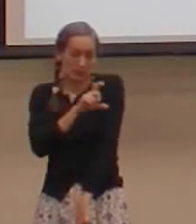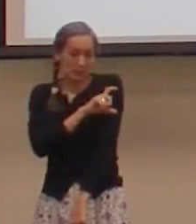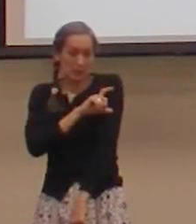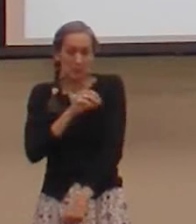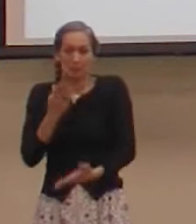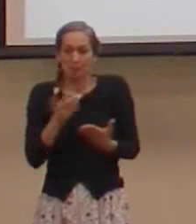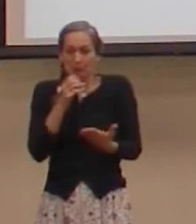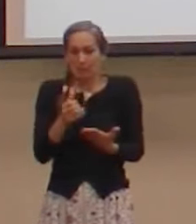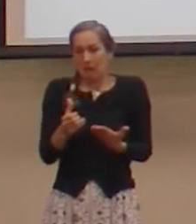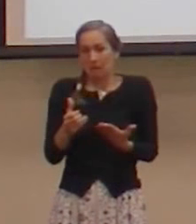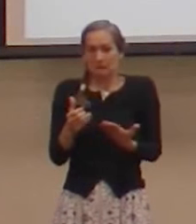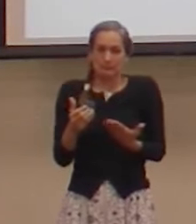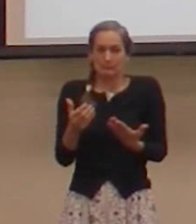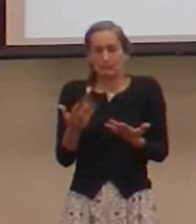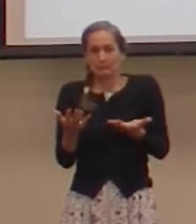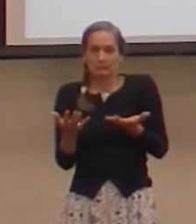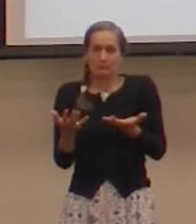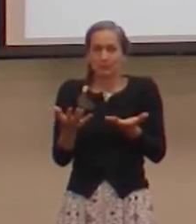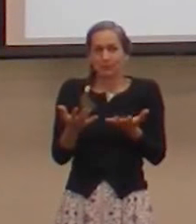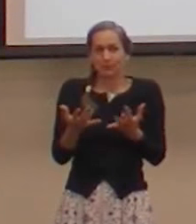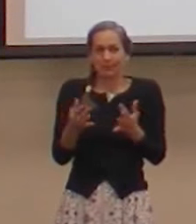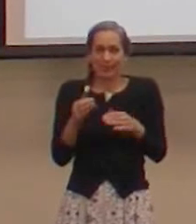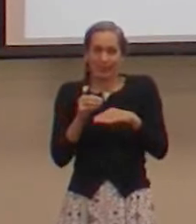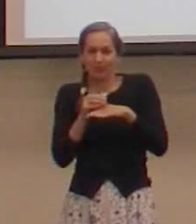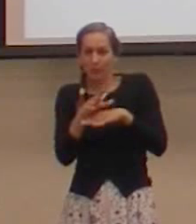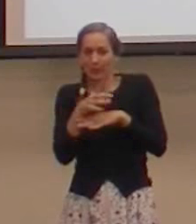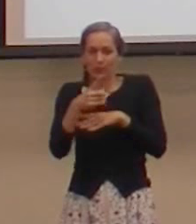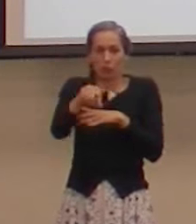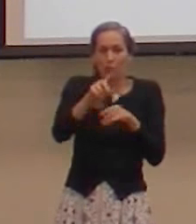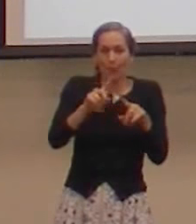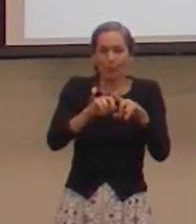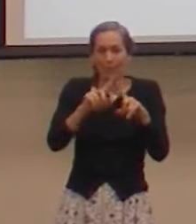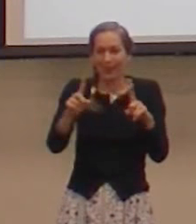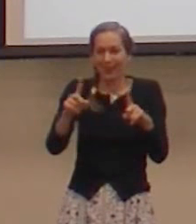12,000 teens, and you have a tsunami